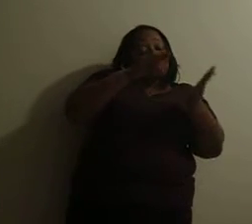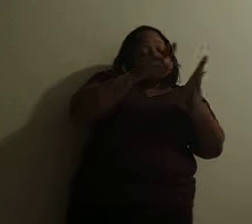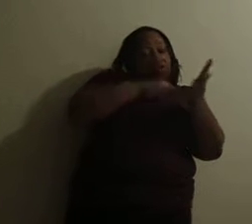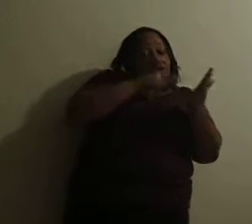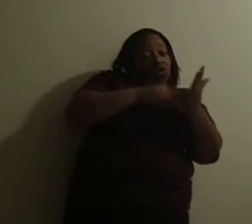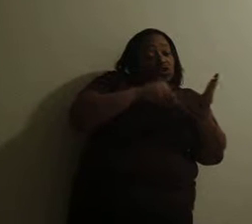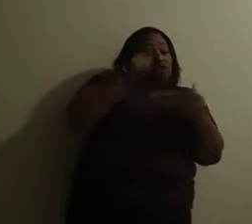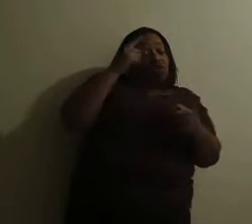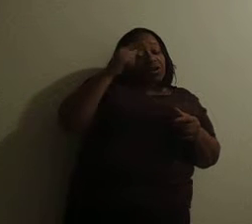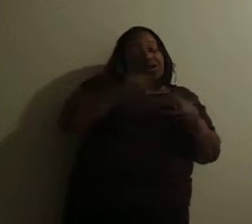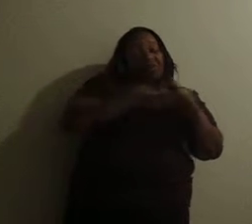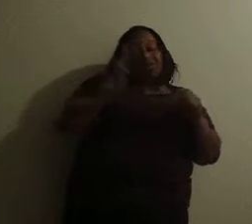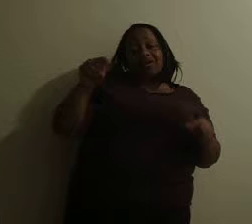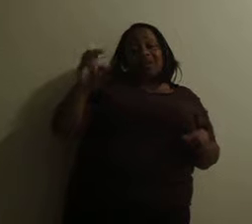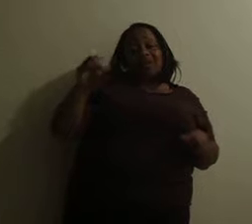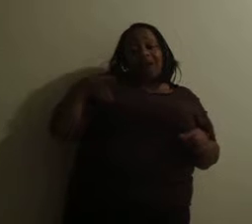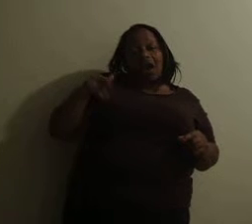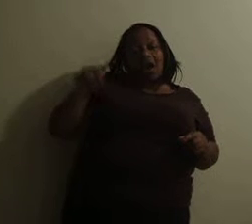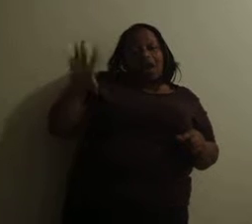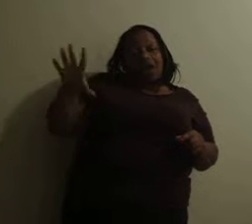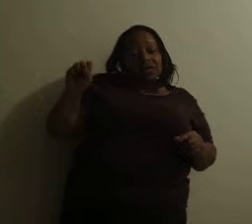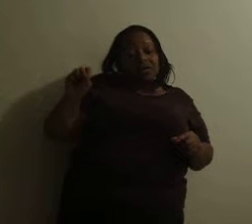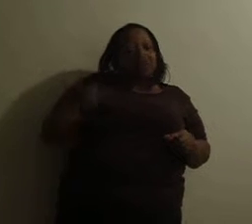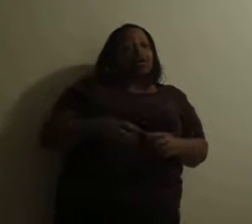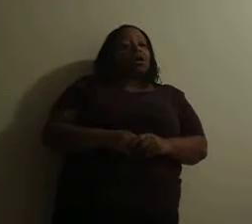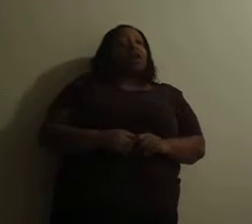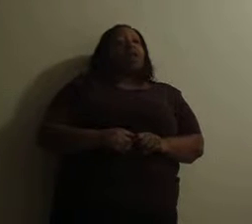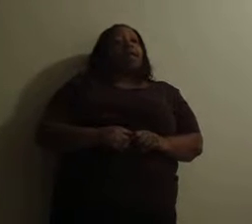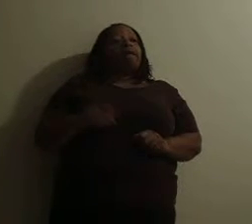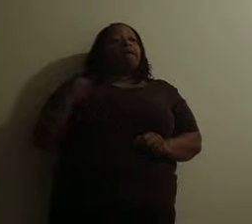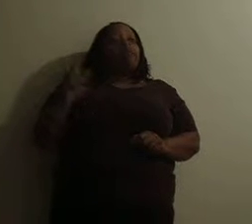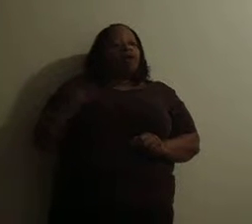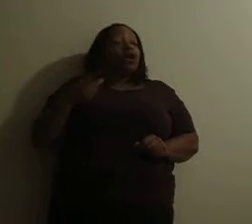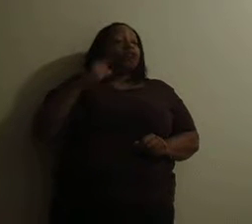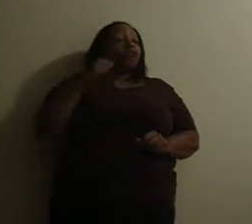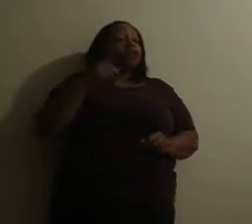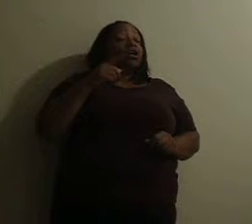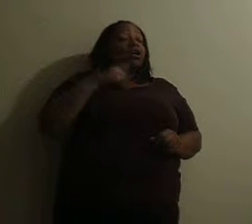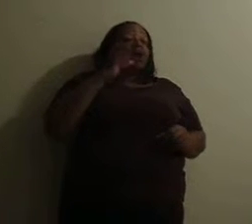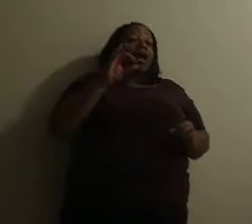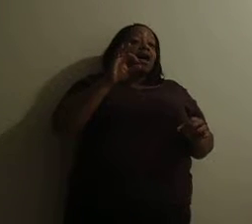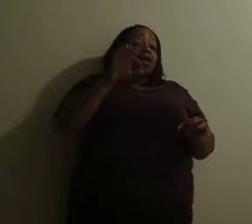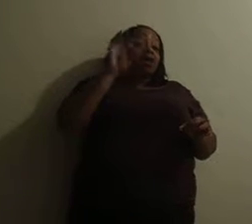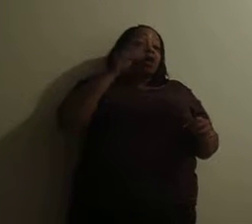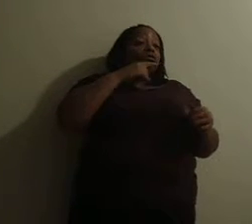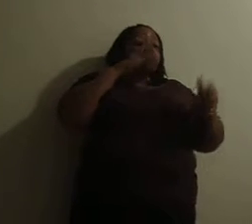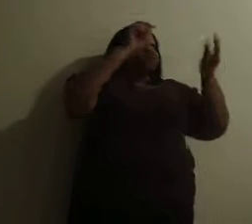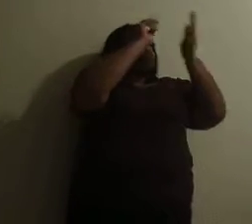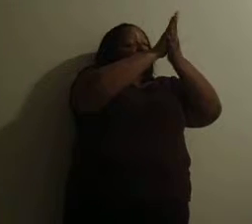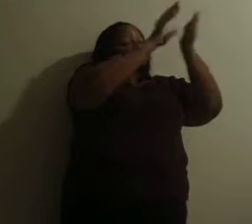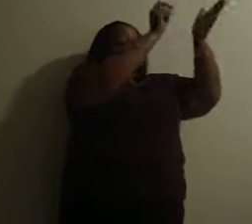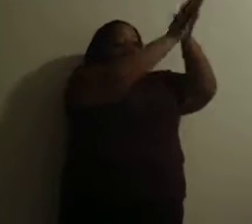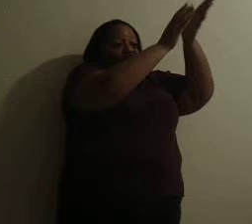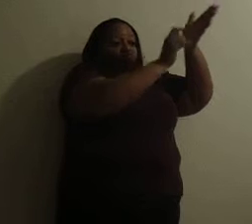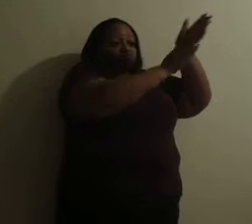the students write the name of the article and the main idea from the article on the blackboard in the classroom, the author's